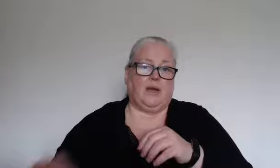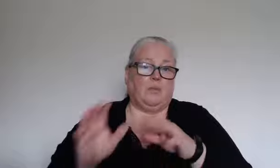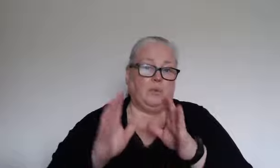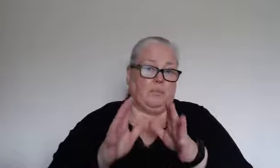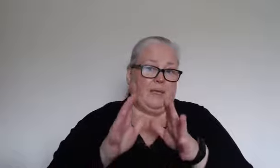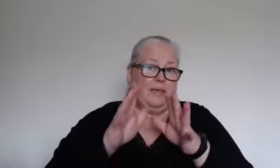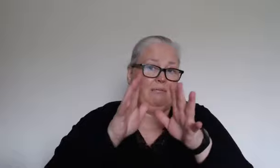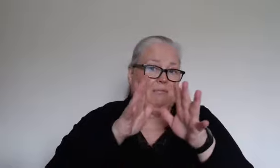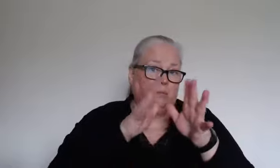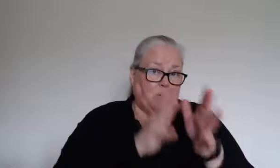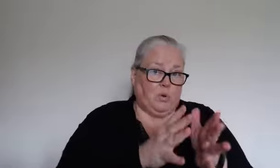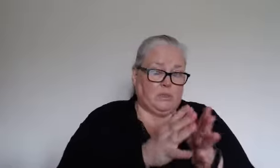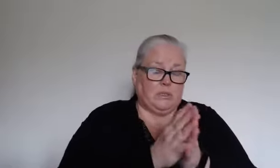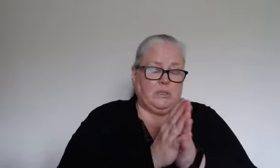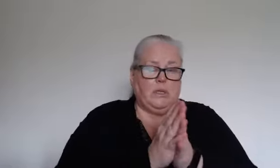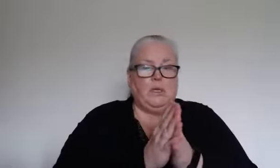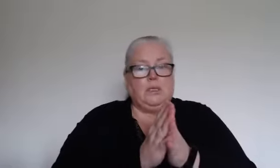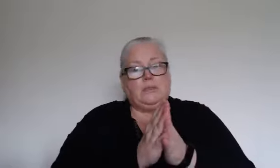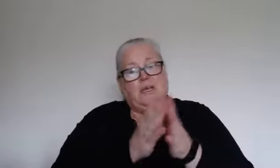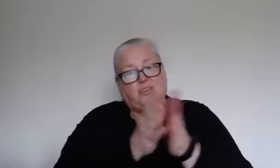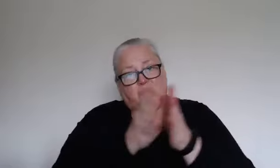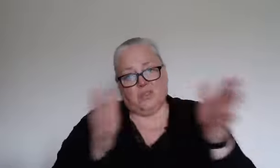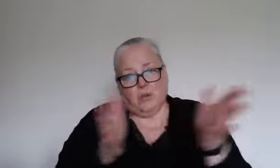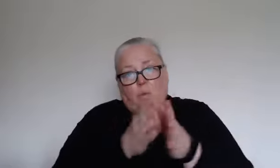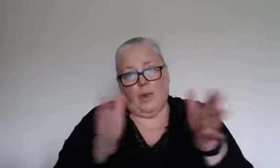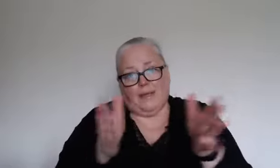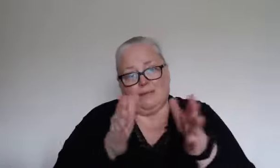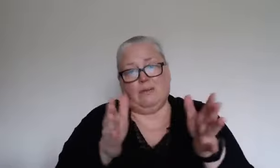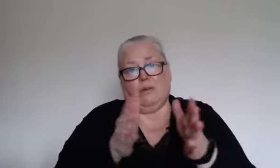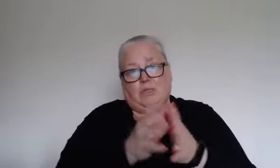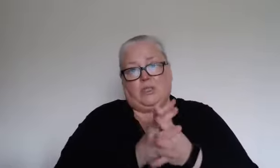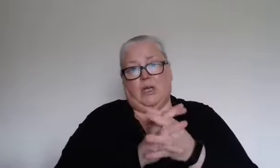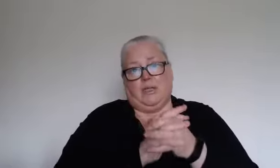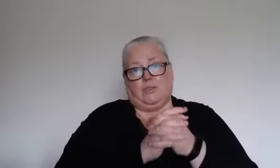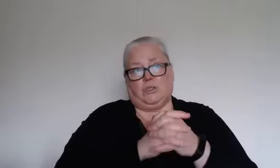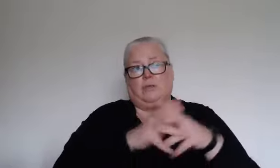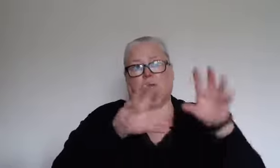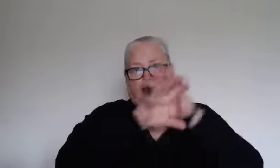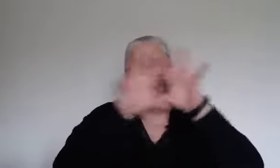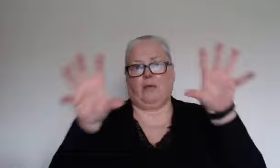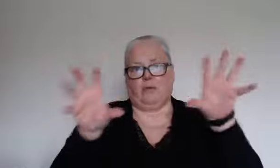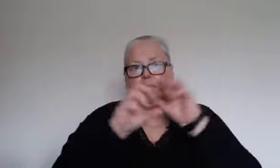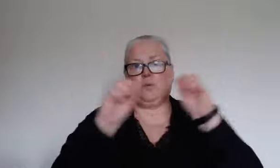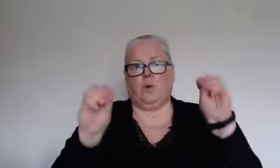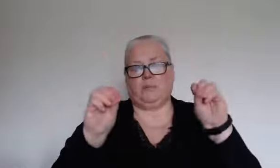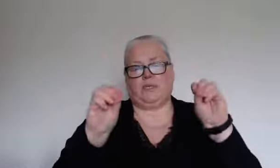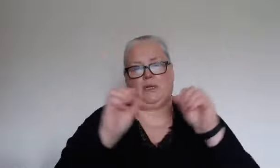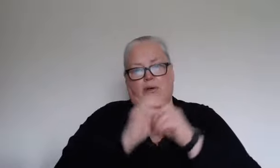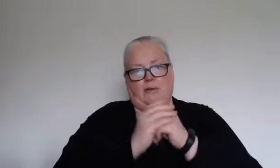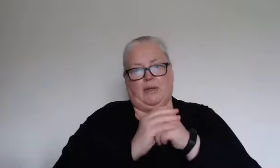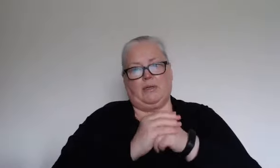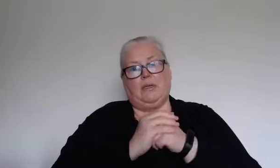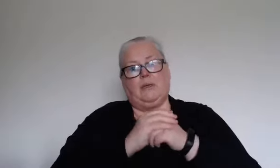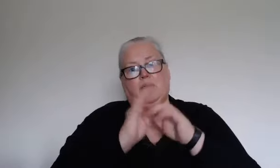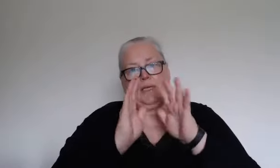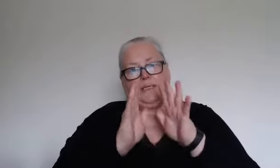would be important. There are just some ways you can change this area, this one particular area. But as I